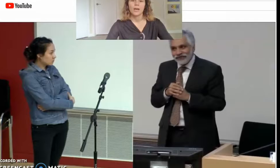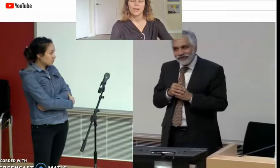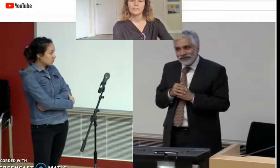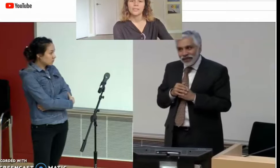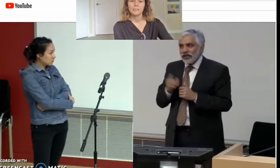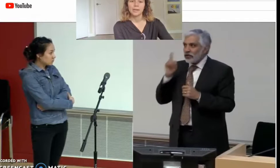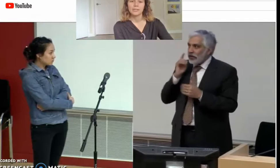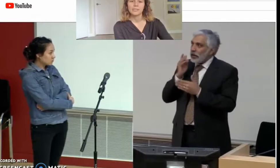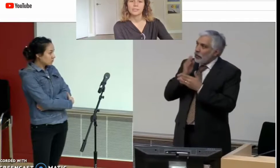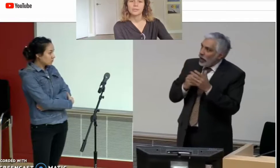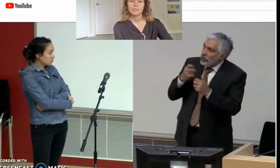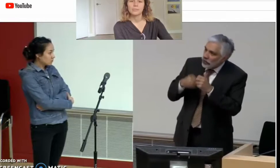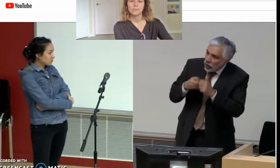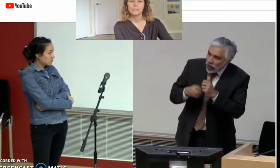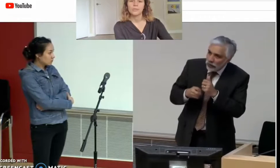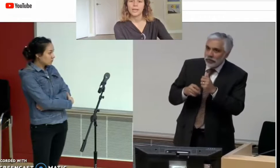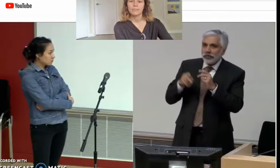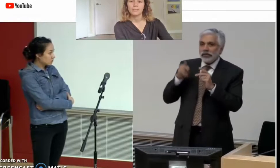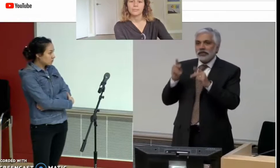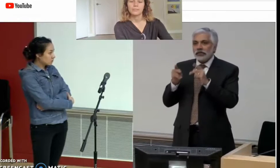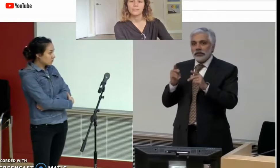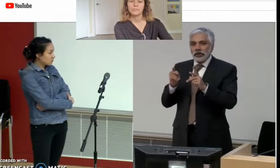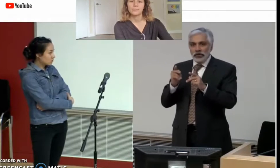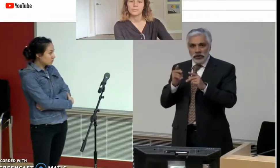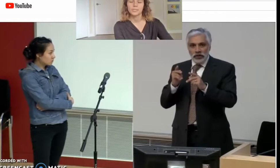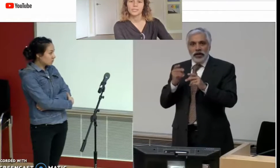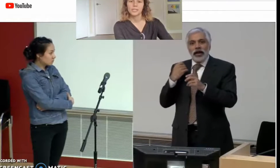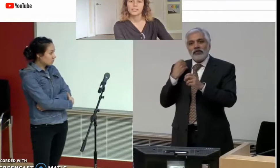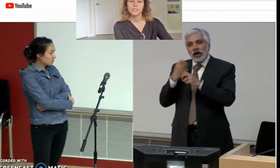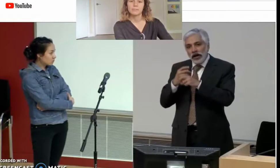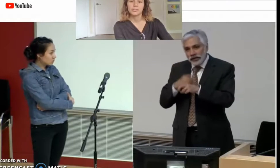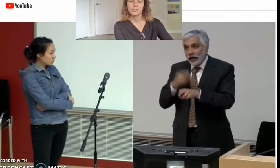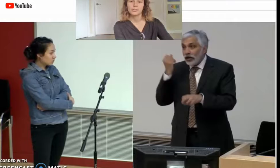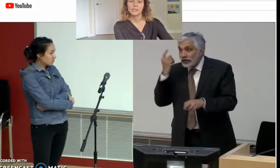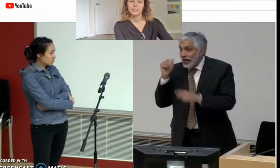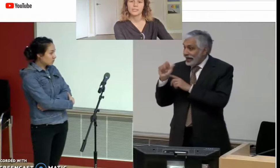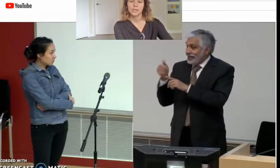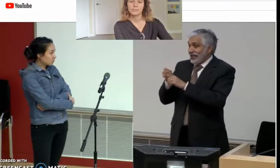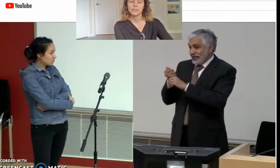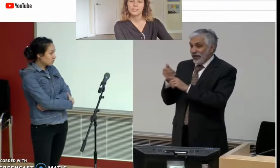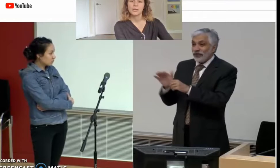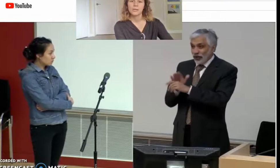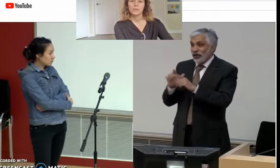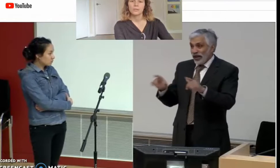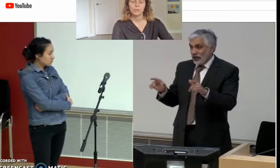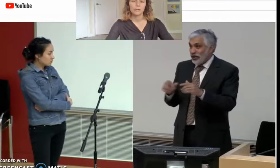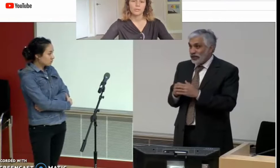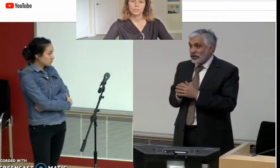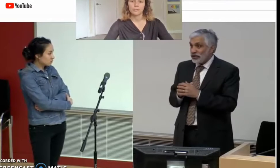I don't think parents would do that if there was a 50% chance. They would just send their child to France, or they would all just go to